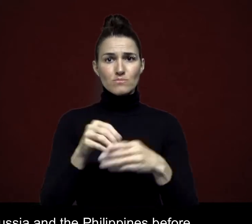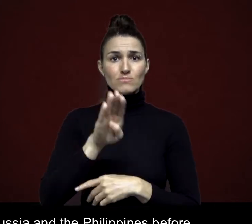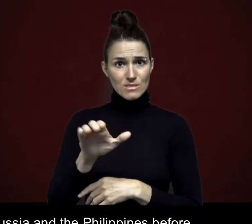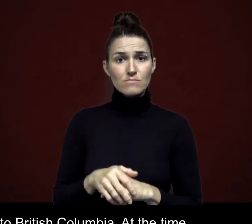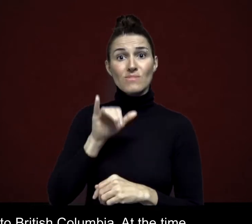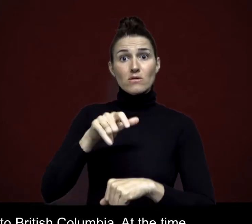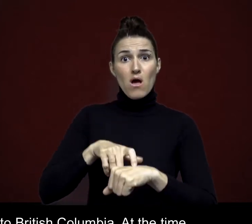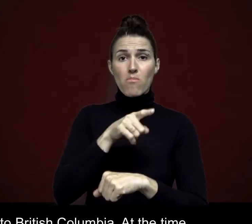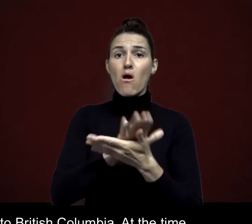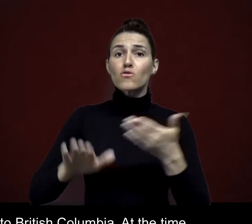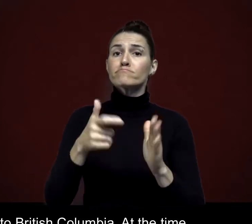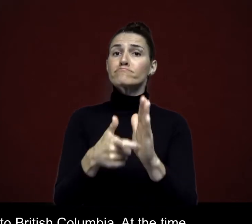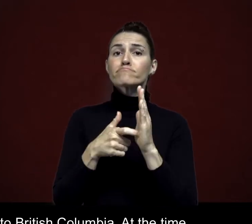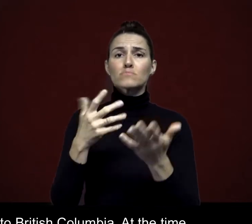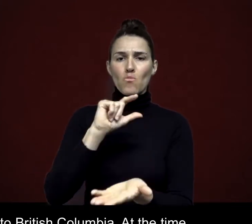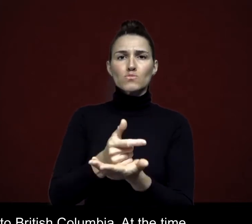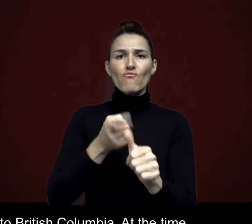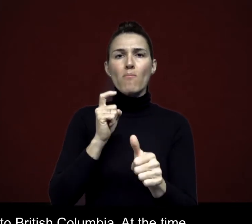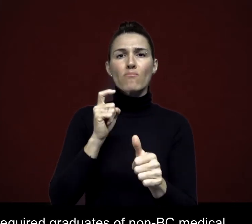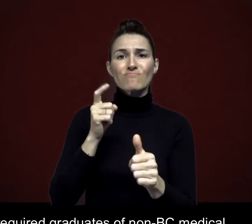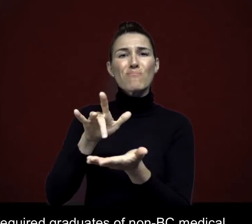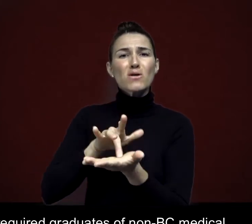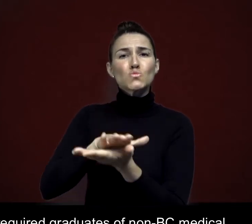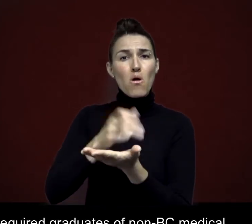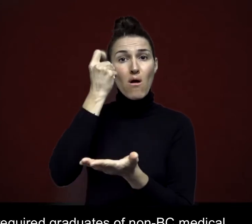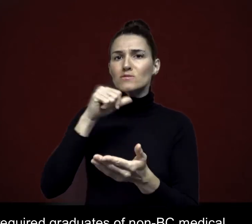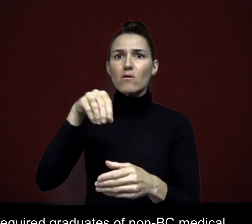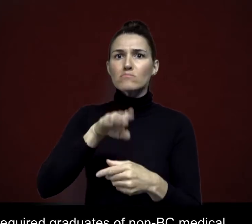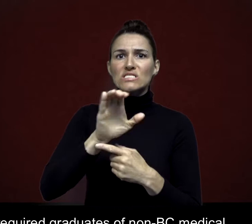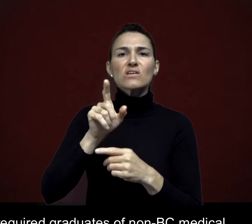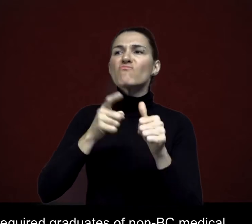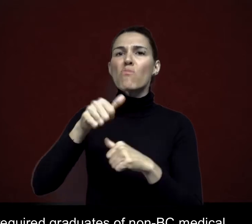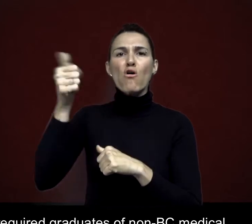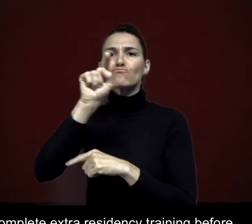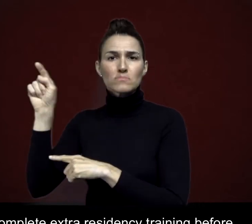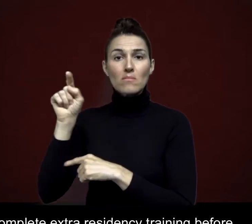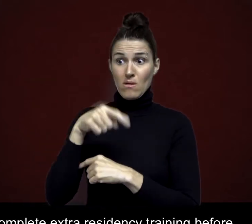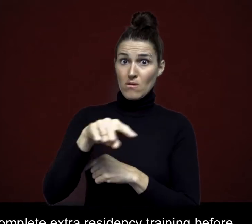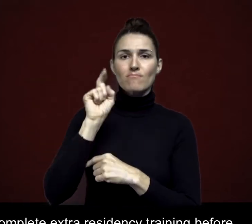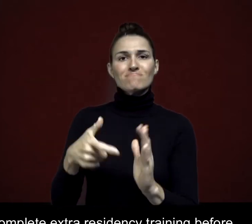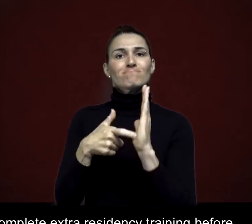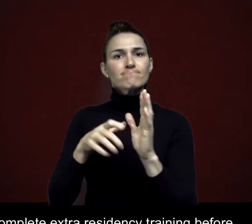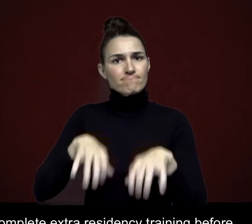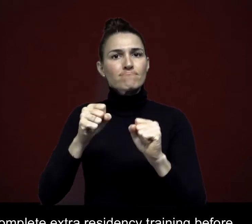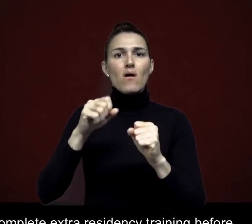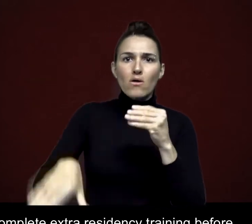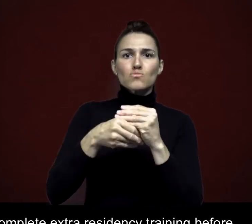before immigrating to British Columbia. At the time, the college required graduates of non-BC medical schools to complete extra residency training